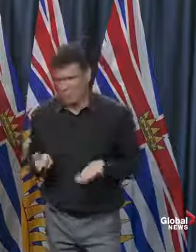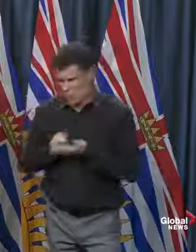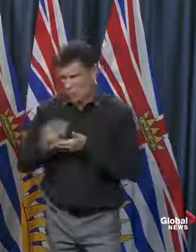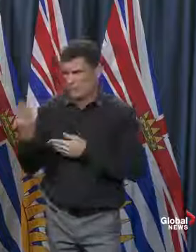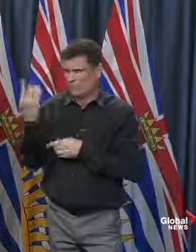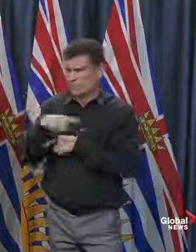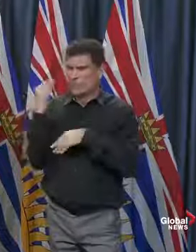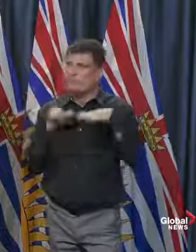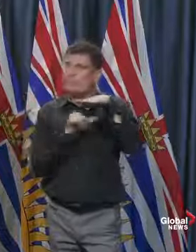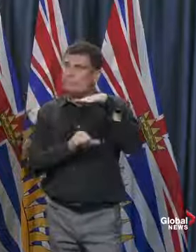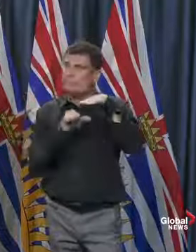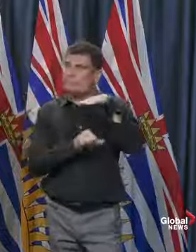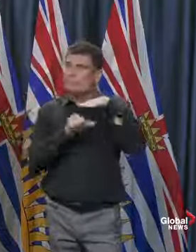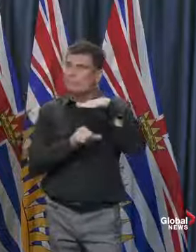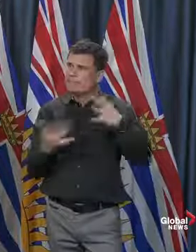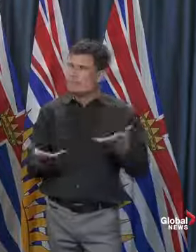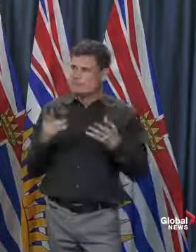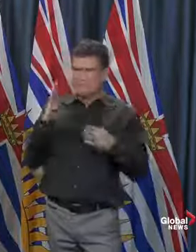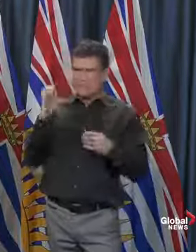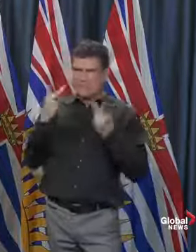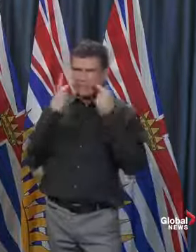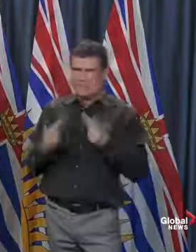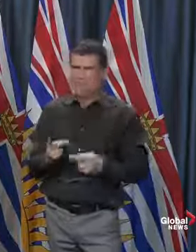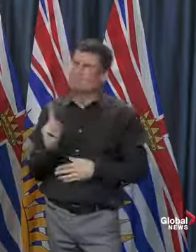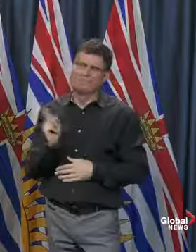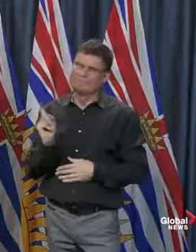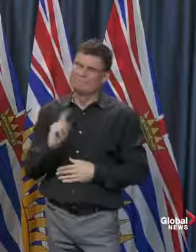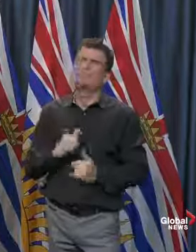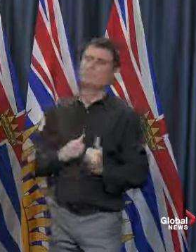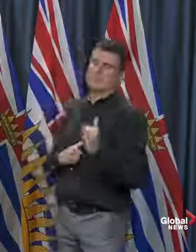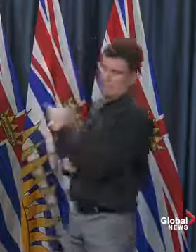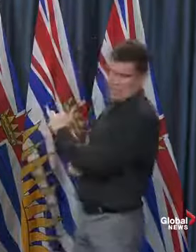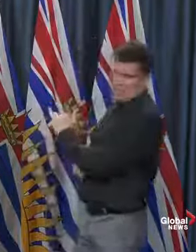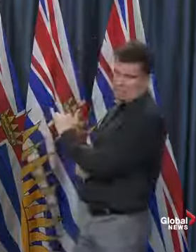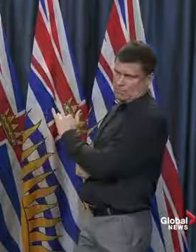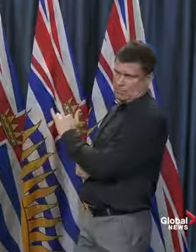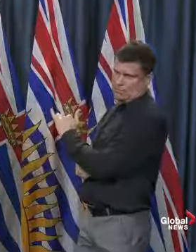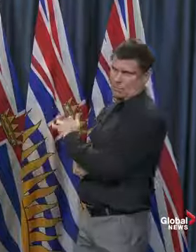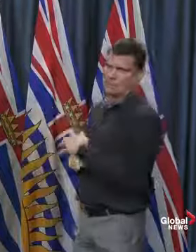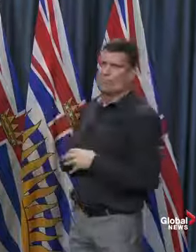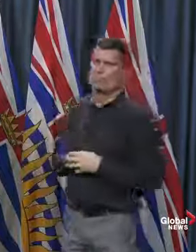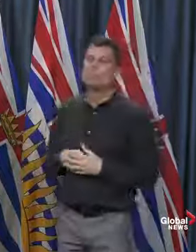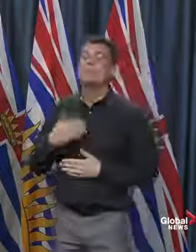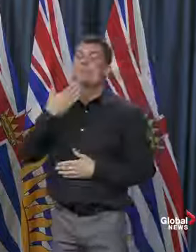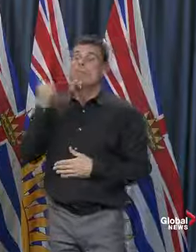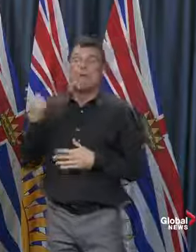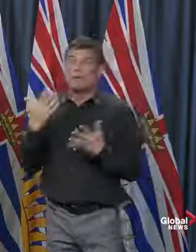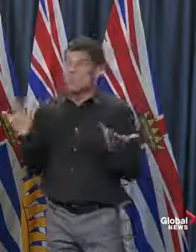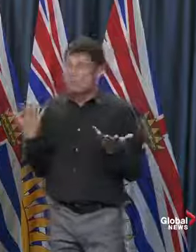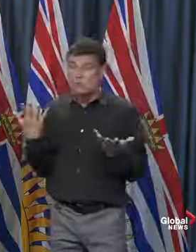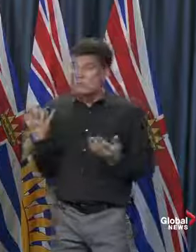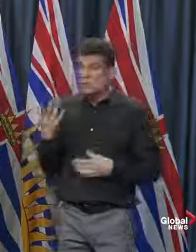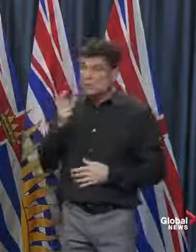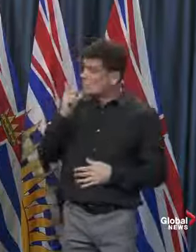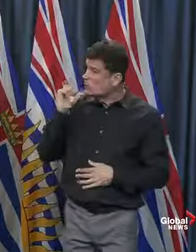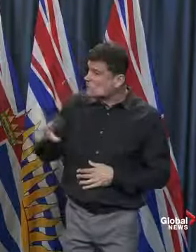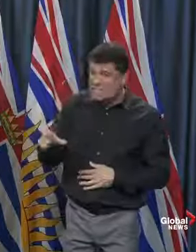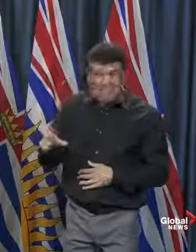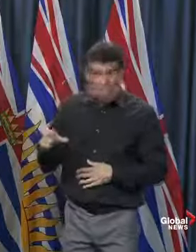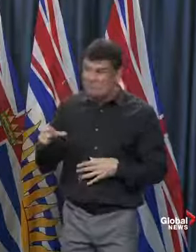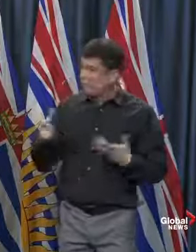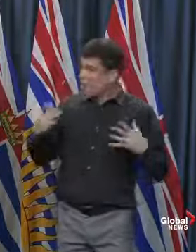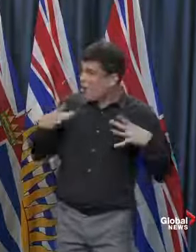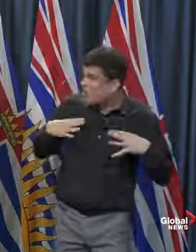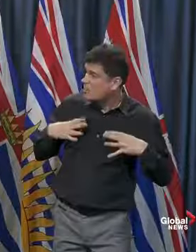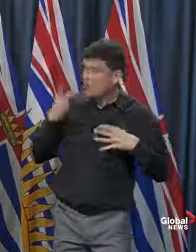measure, but I think we can do better. I think that the application for non-essential, non-movement of goods and services across borders, which is